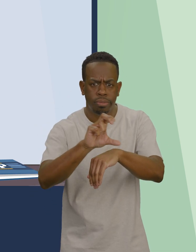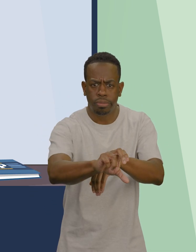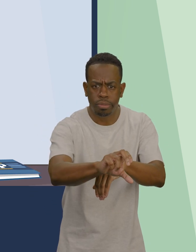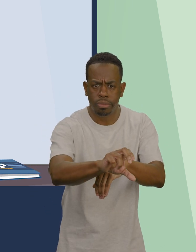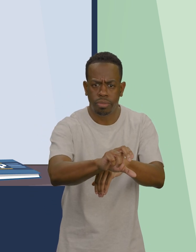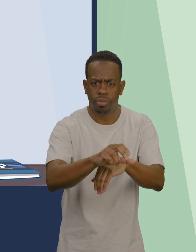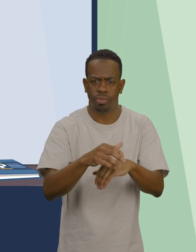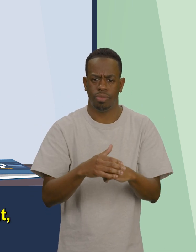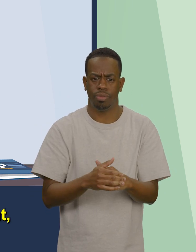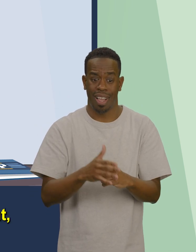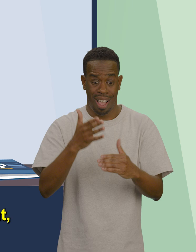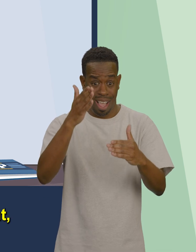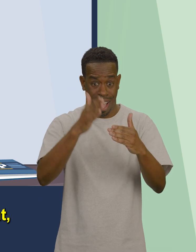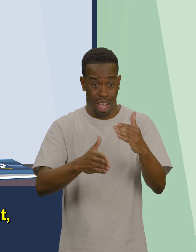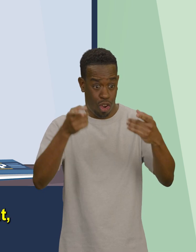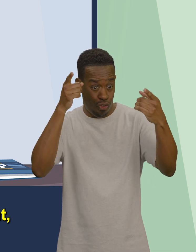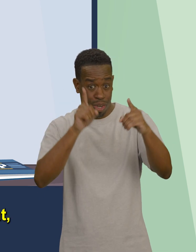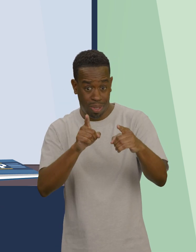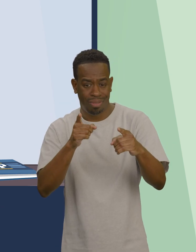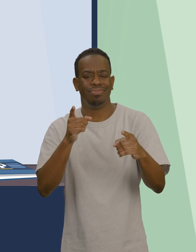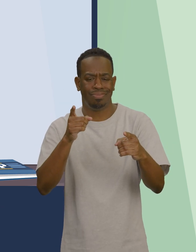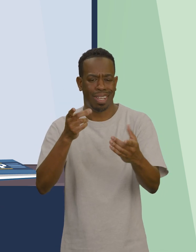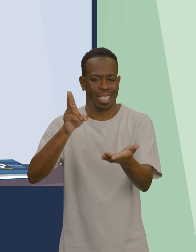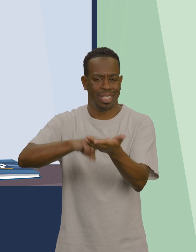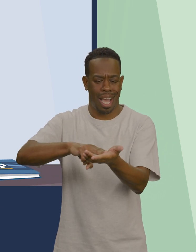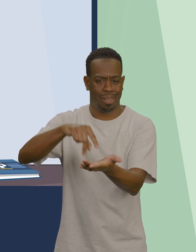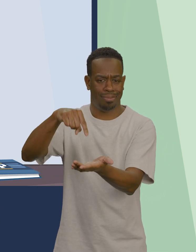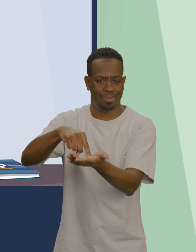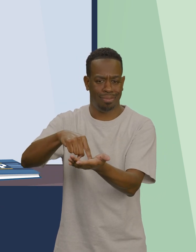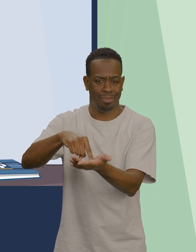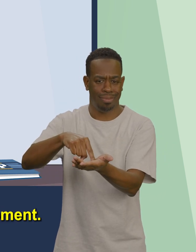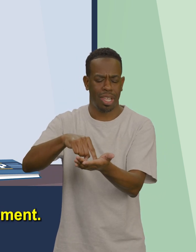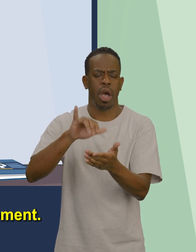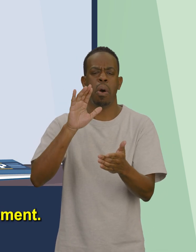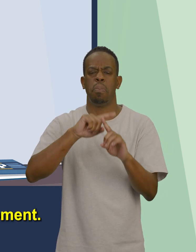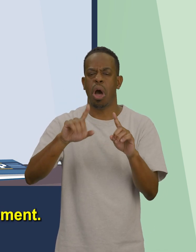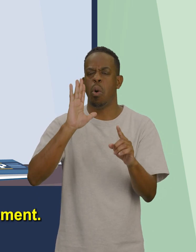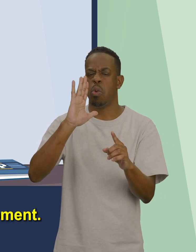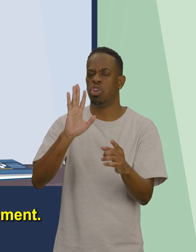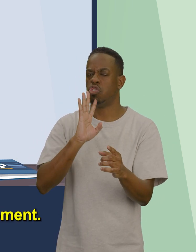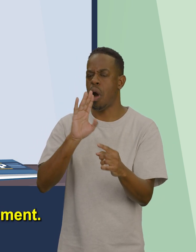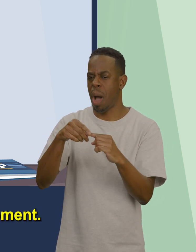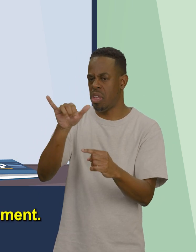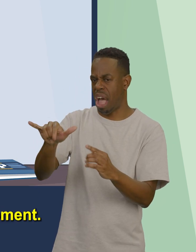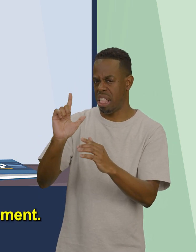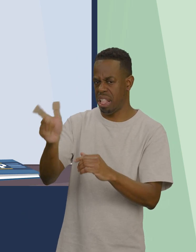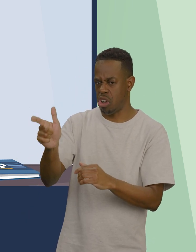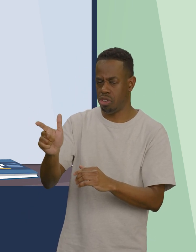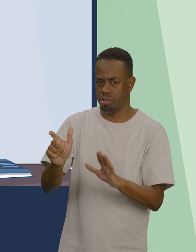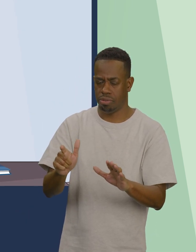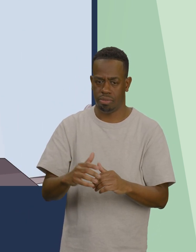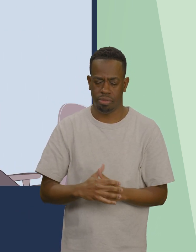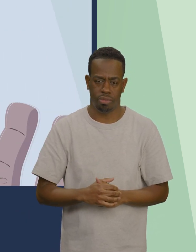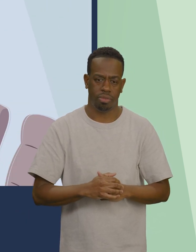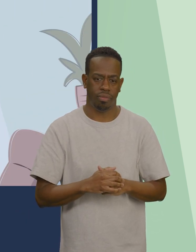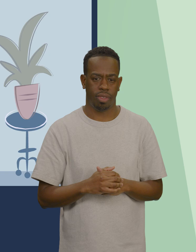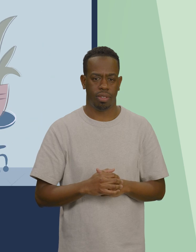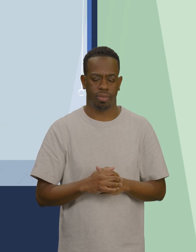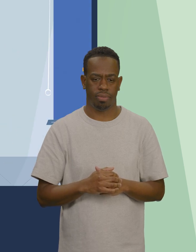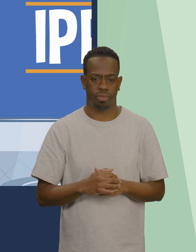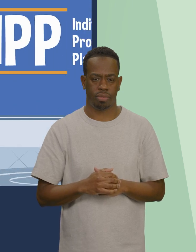responsible for funding them. At the end of the agreement, there's a signature page, but we'll talk about that in a moment.